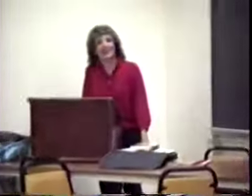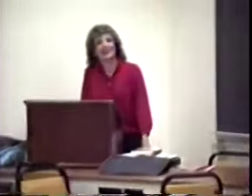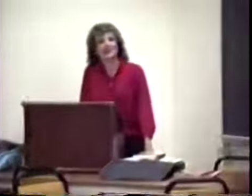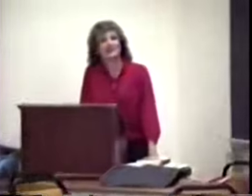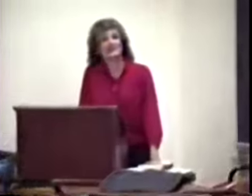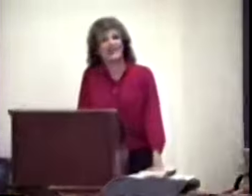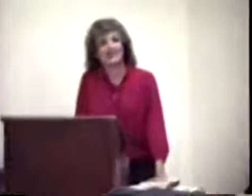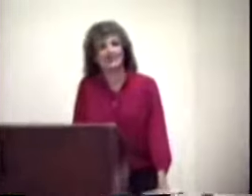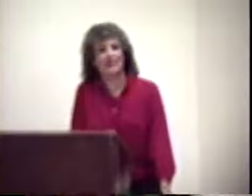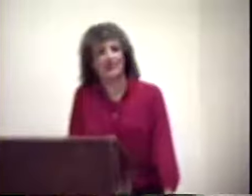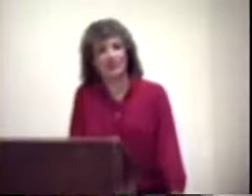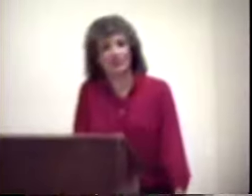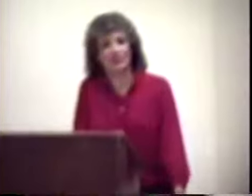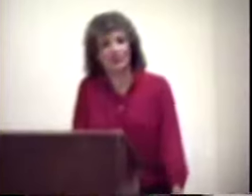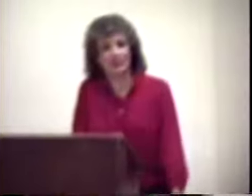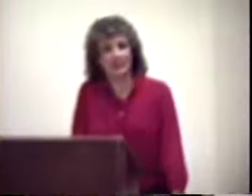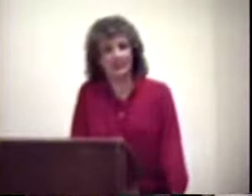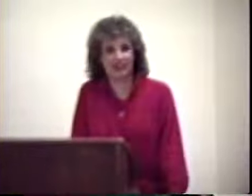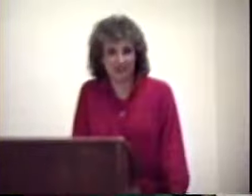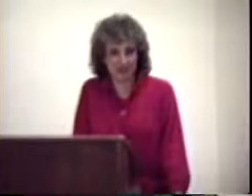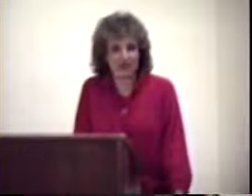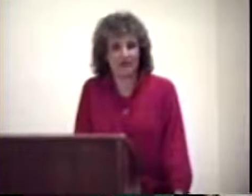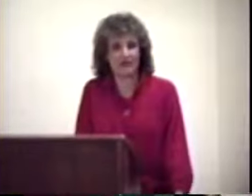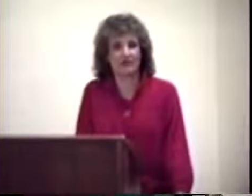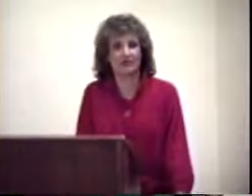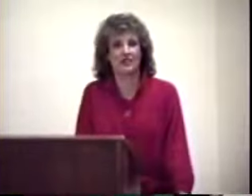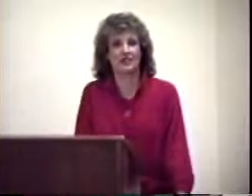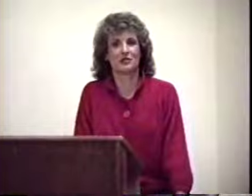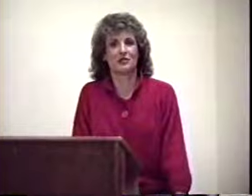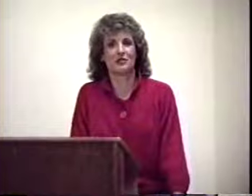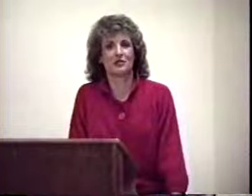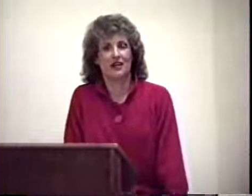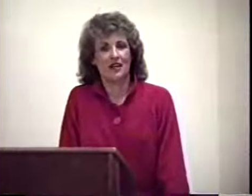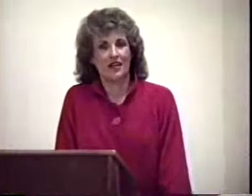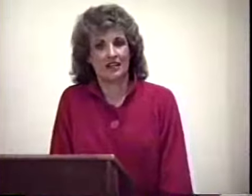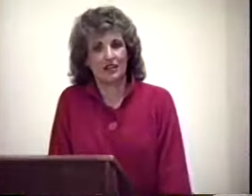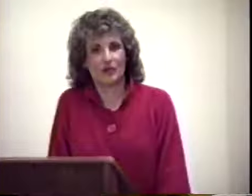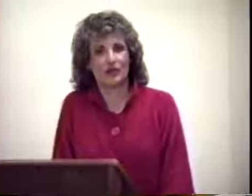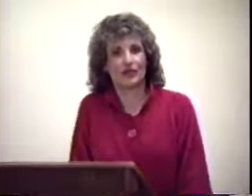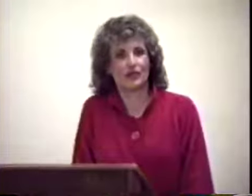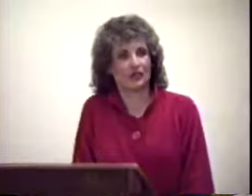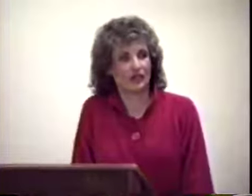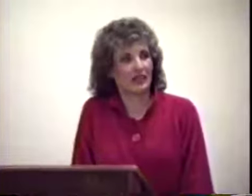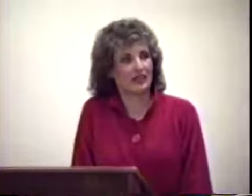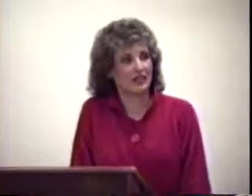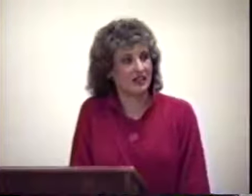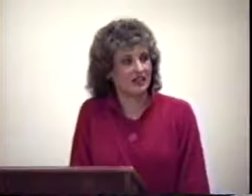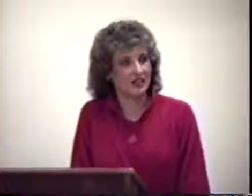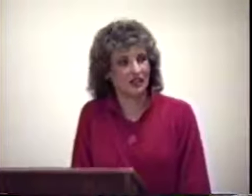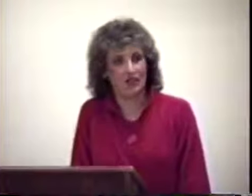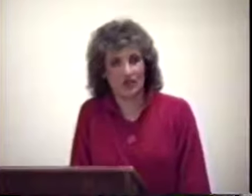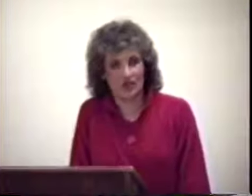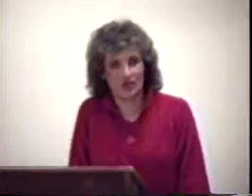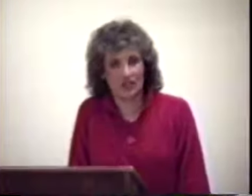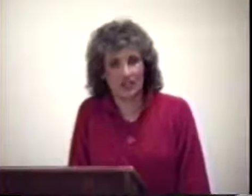I would say that from our beginning class, Lonnie was in the class with me. I think we learned a lot in there about communication